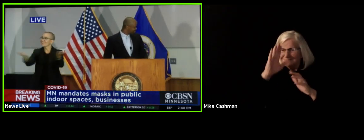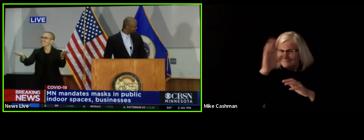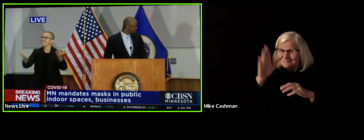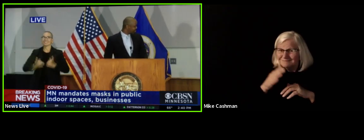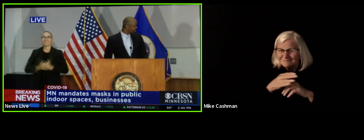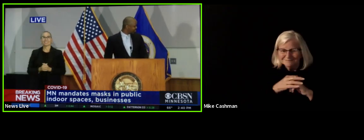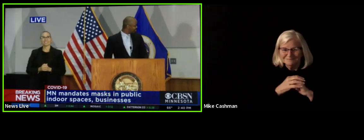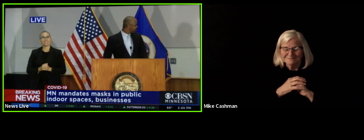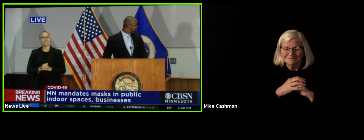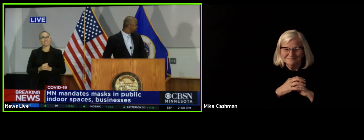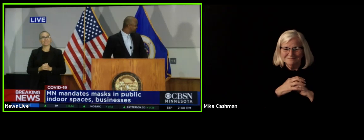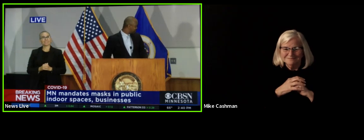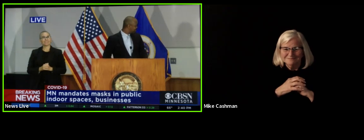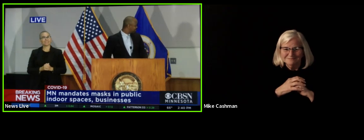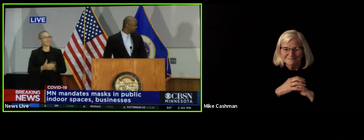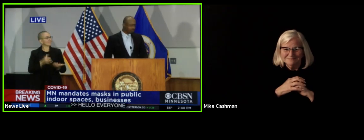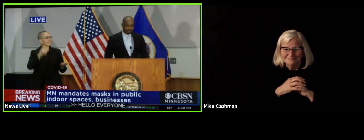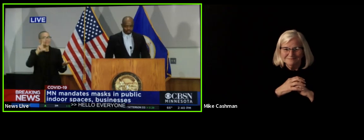Governor